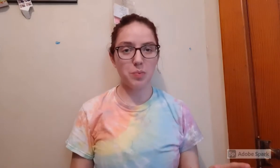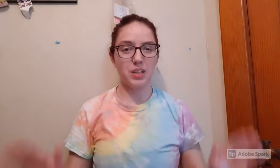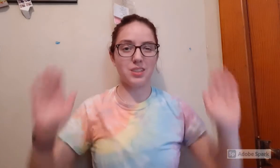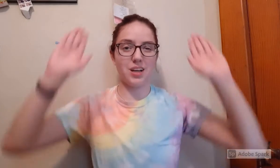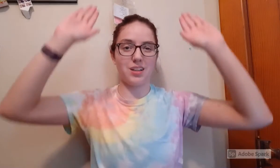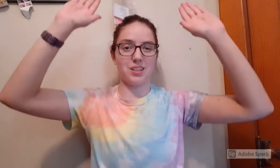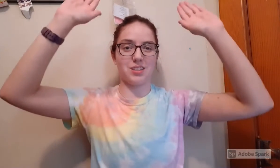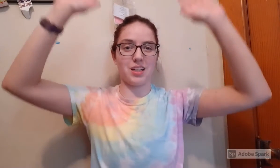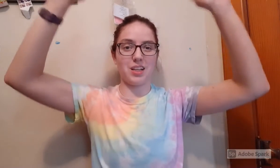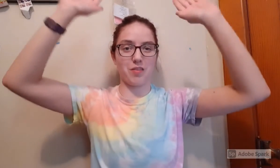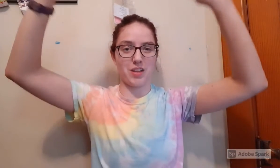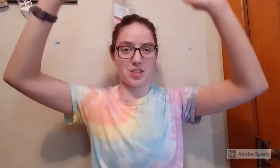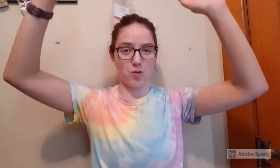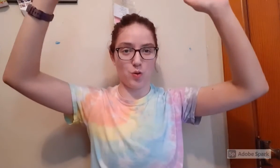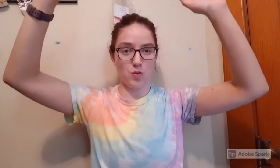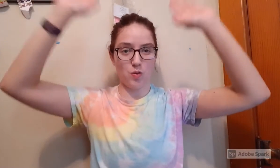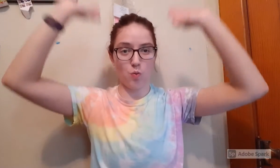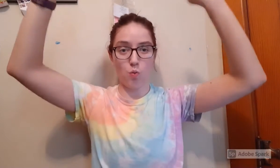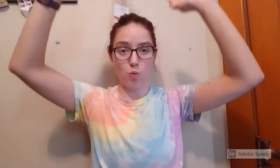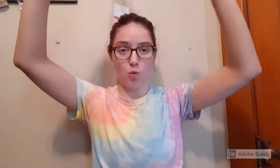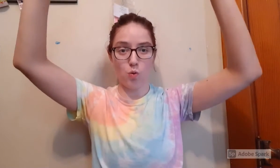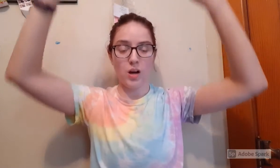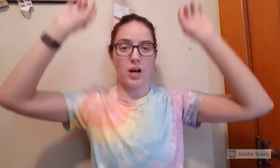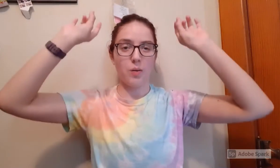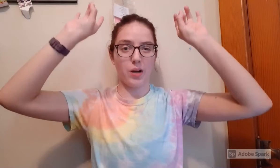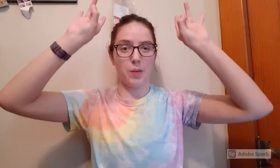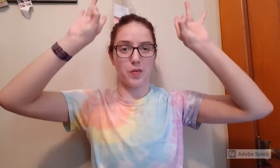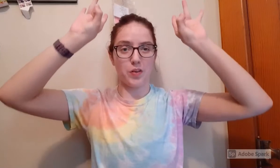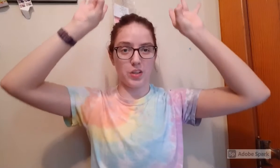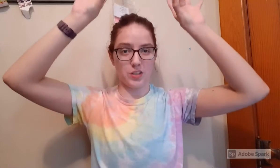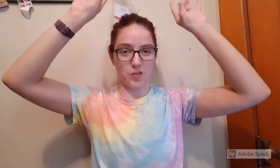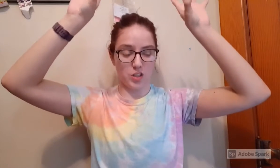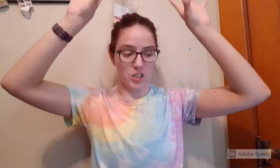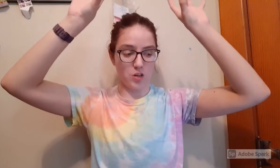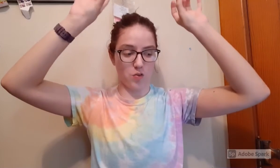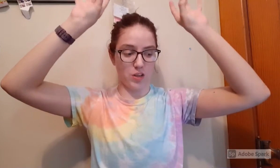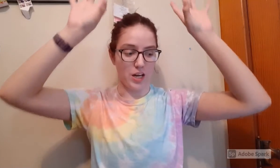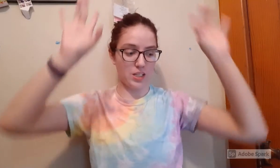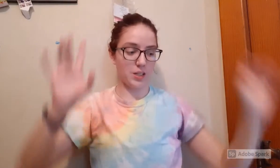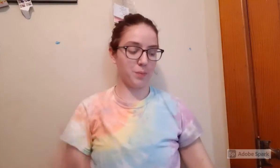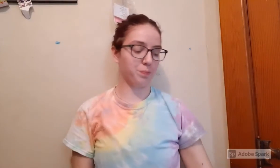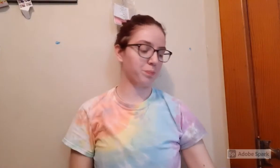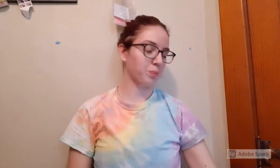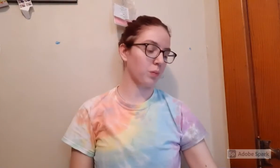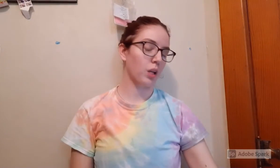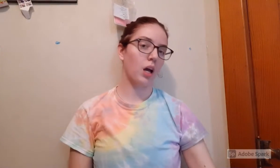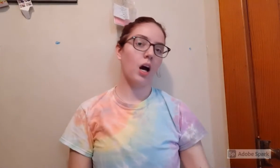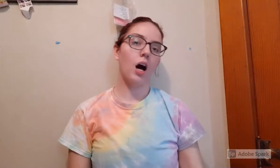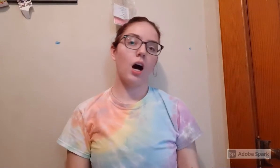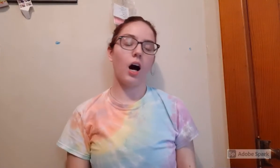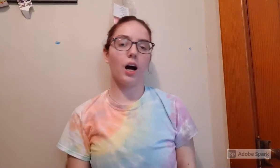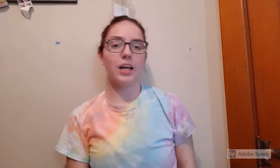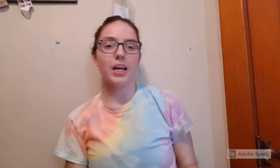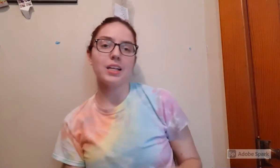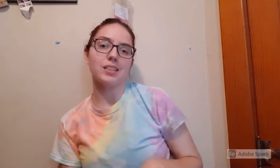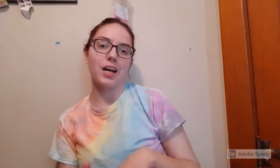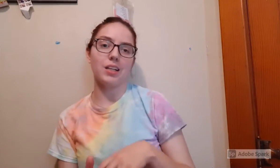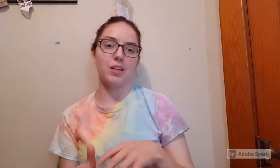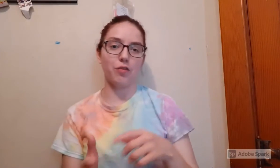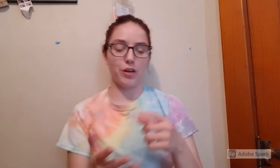it's not, it's kind of like raising the roof. Woo-hoo. But I prefer this version over that. Hockey is kind of different.